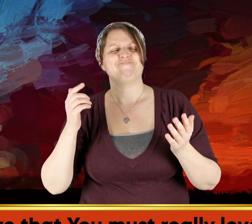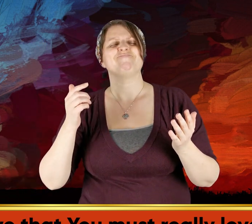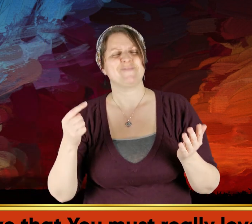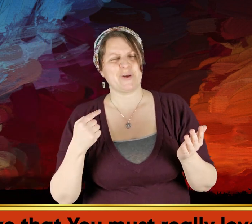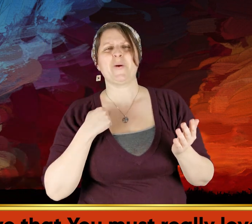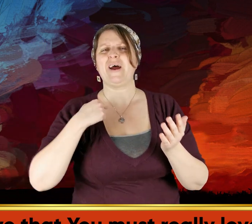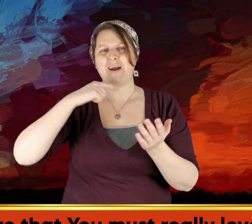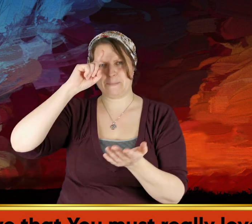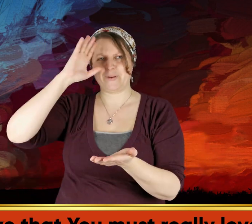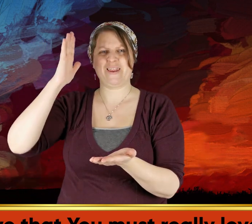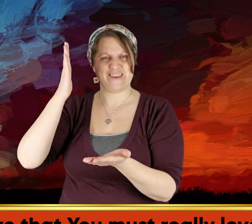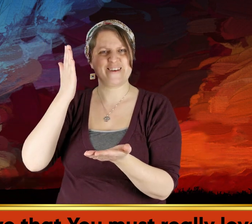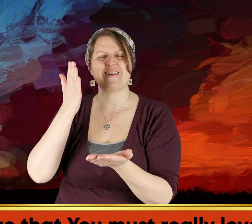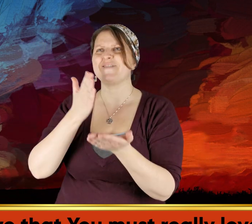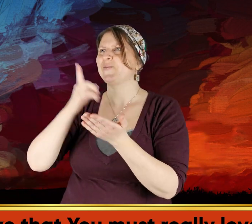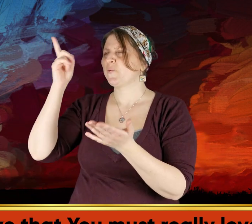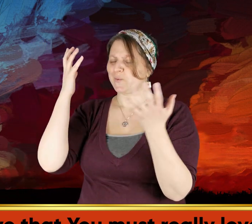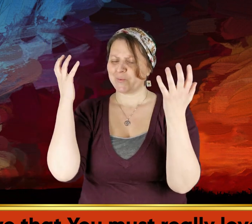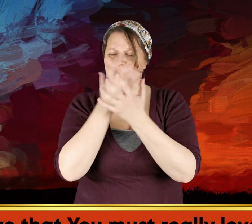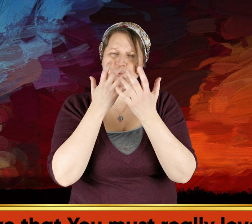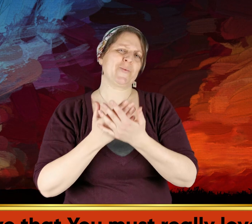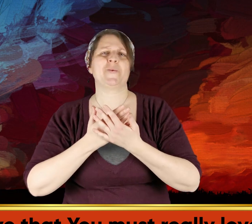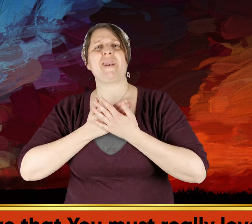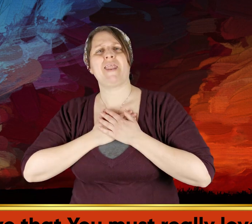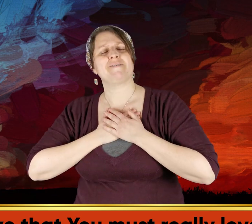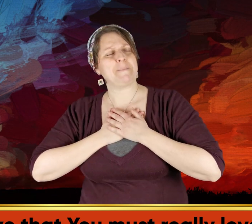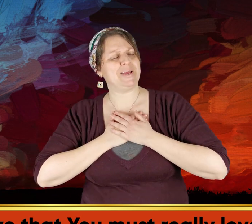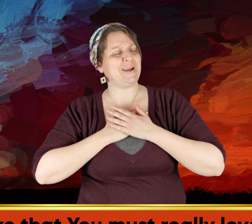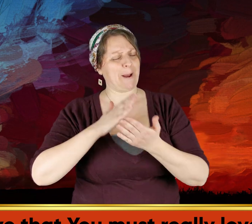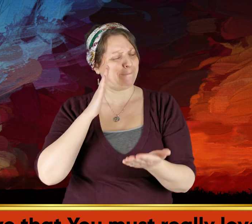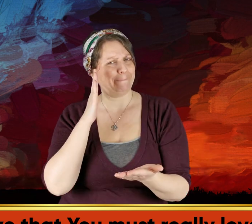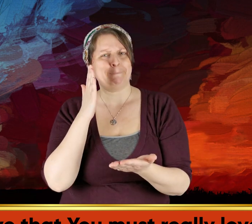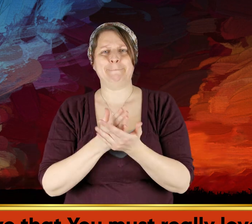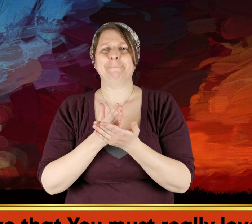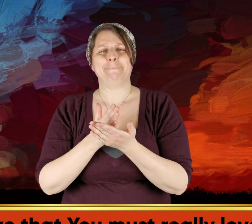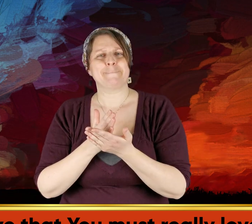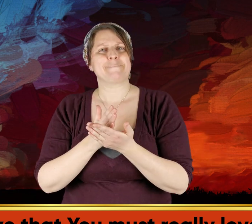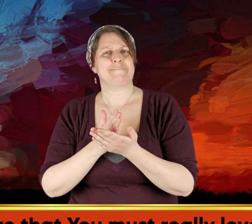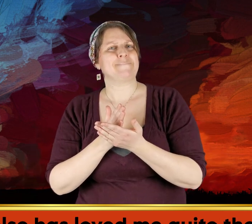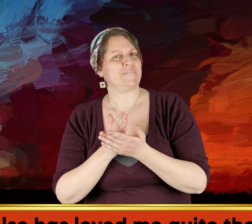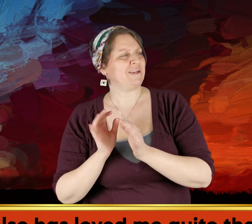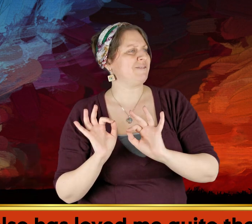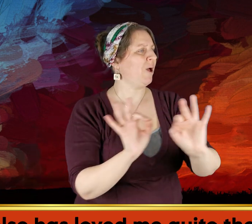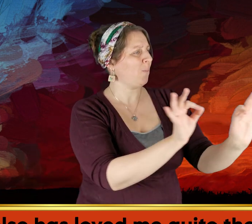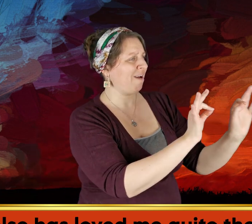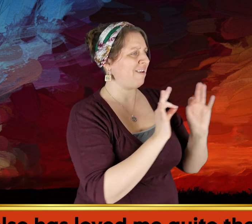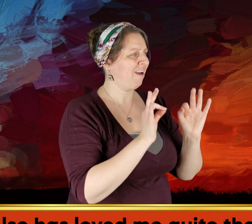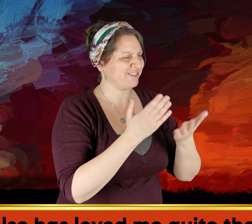I believe that you must really love me No one else